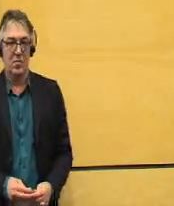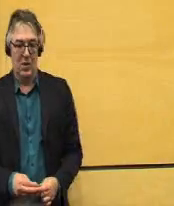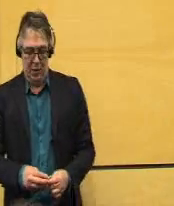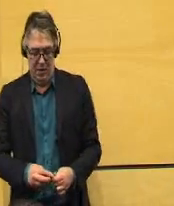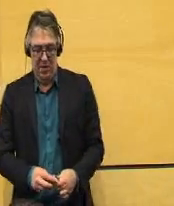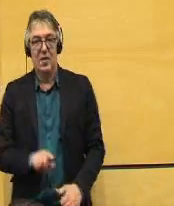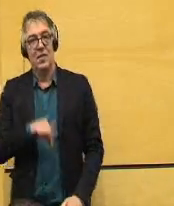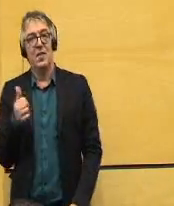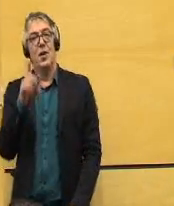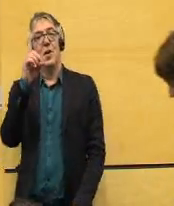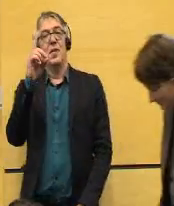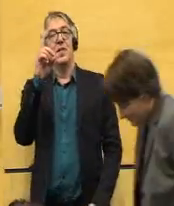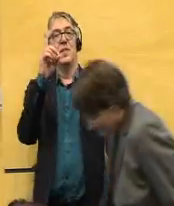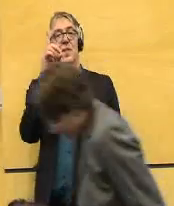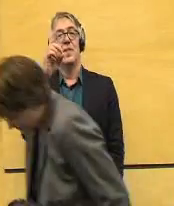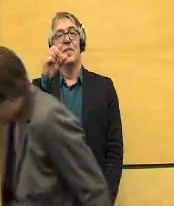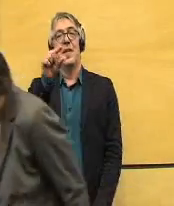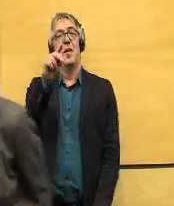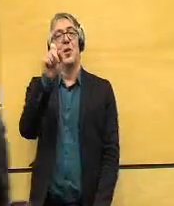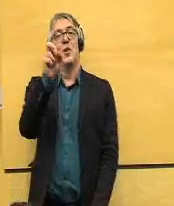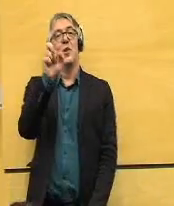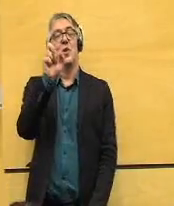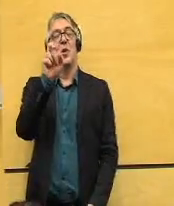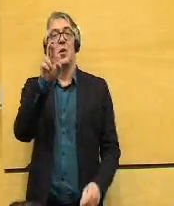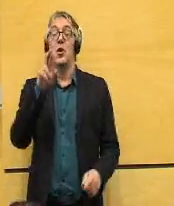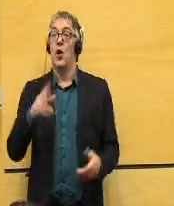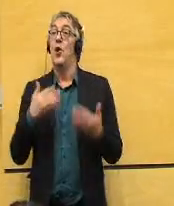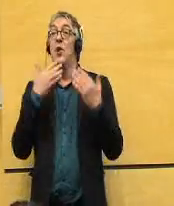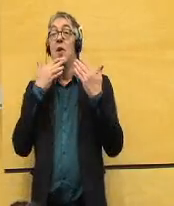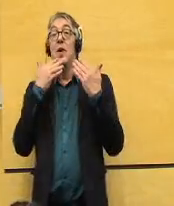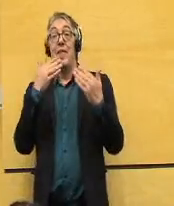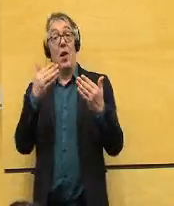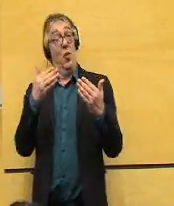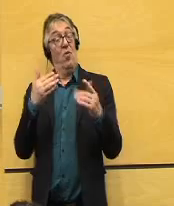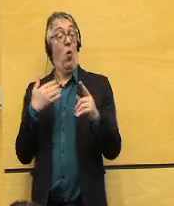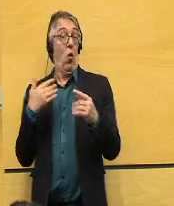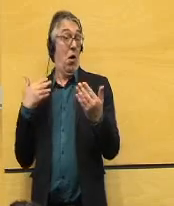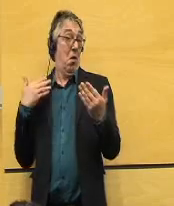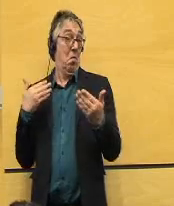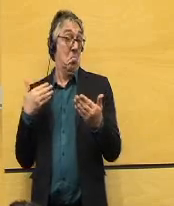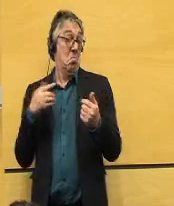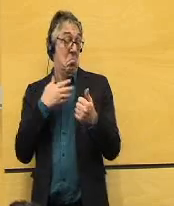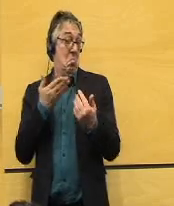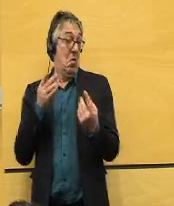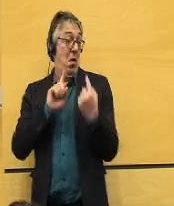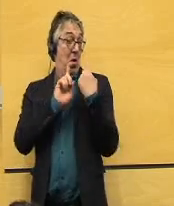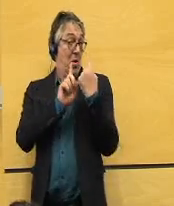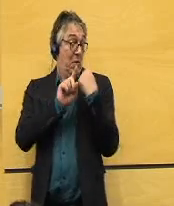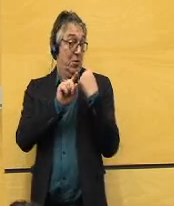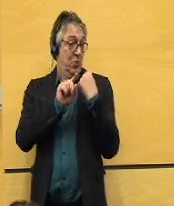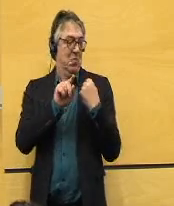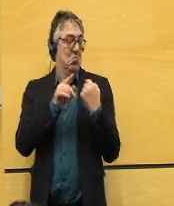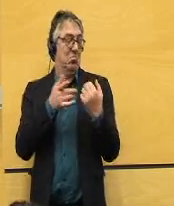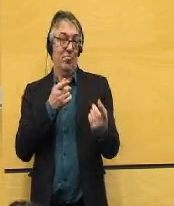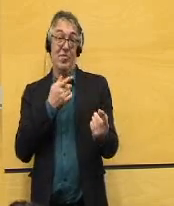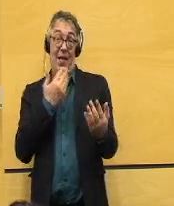Thank you for answering our questions so far. My questions relate to Article 12 and Article 14. Have there been